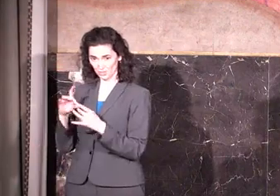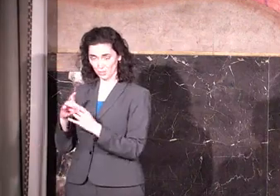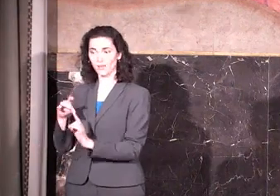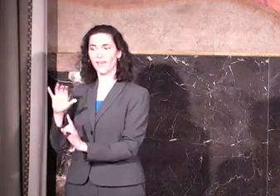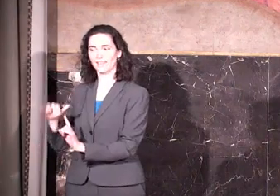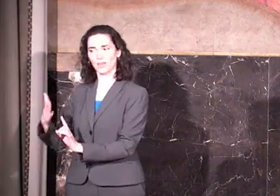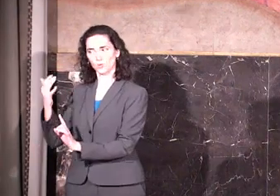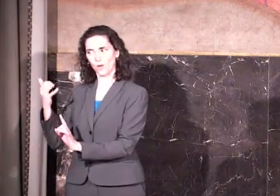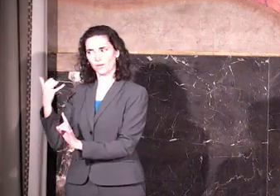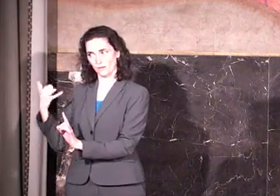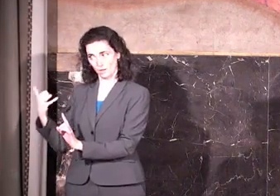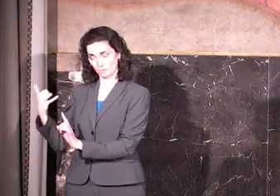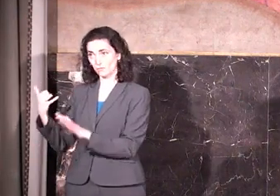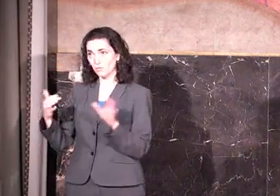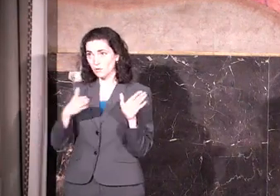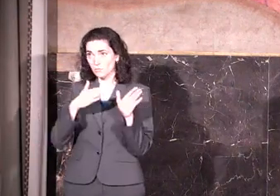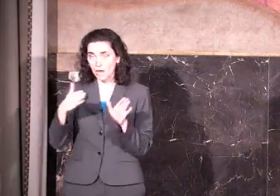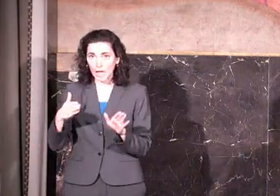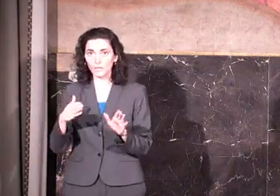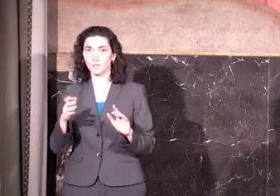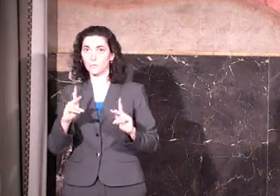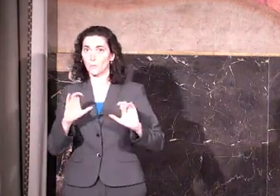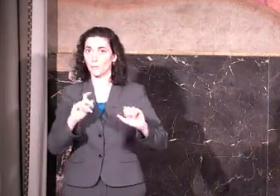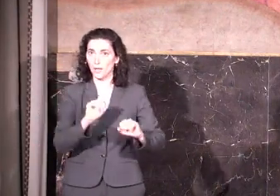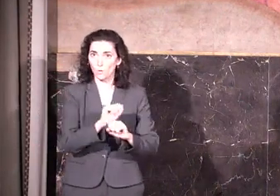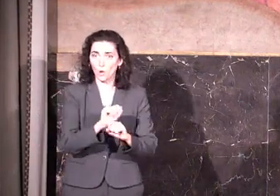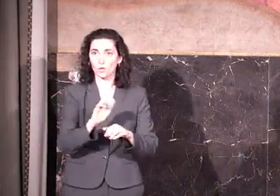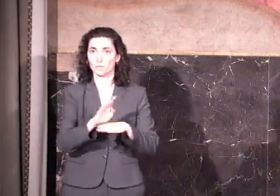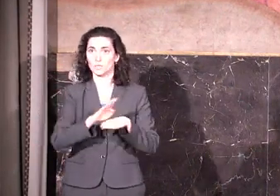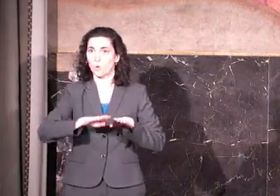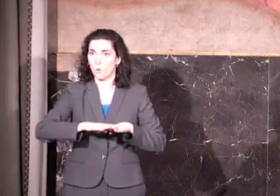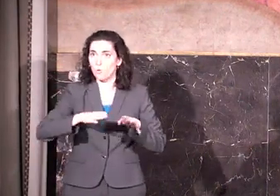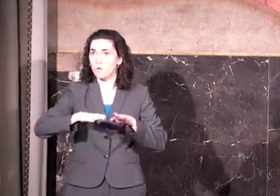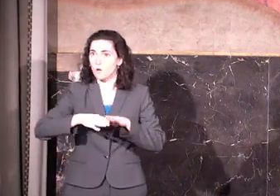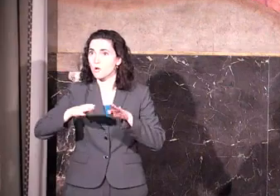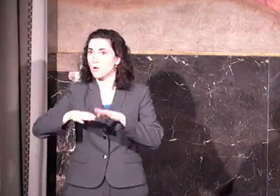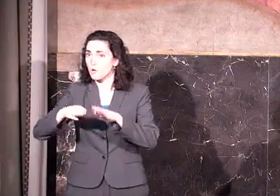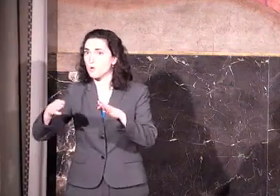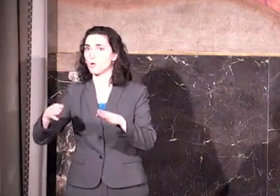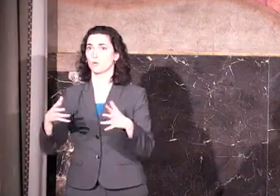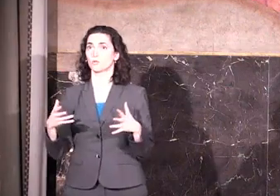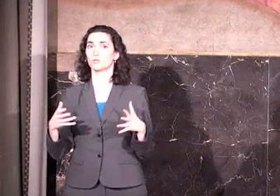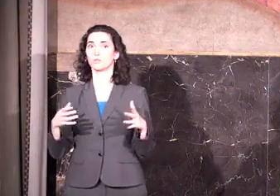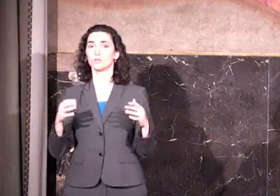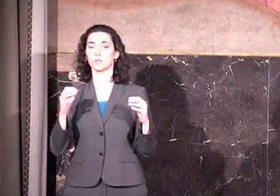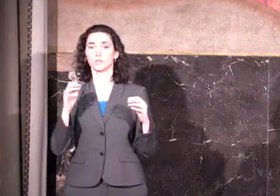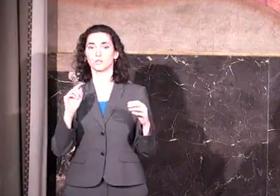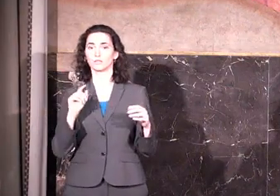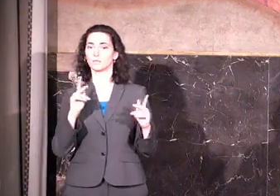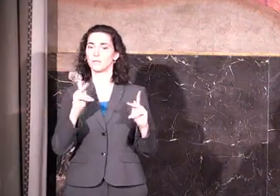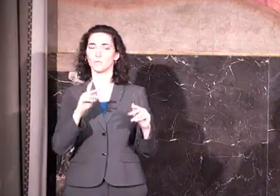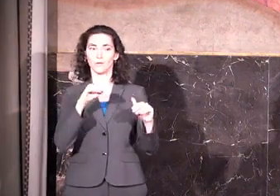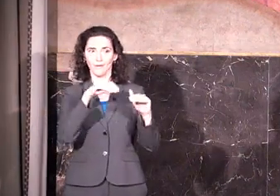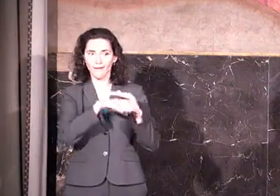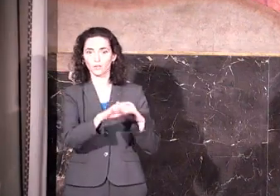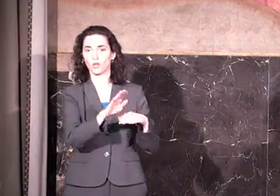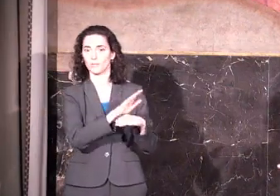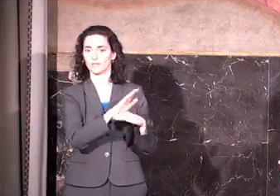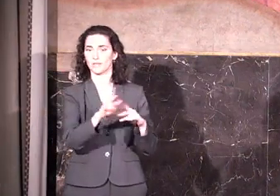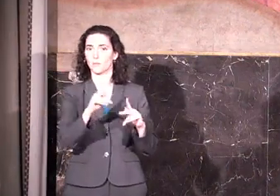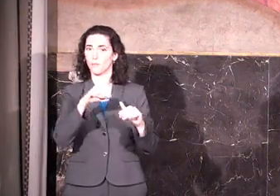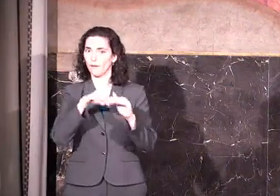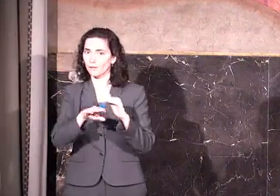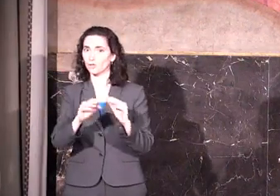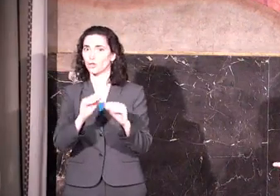more businesses open and more employees back to work, more individuals into these places of business and worship and so